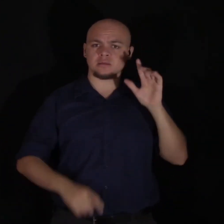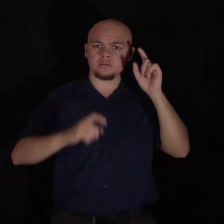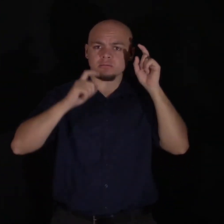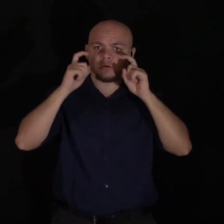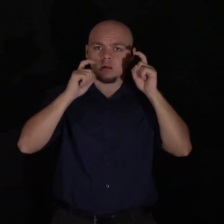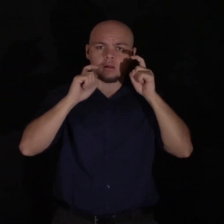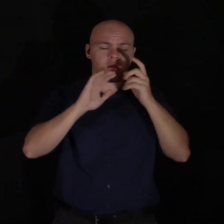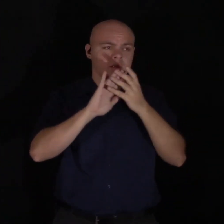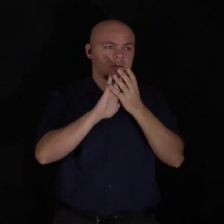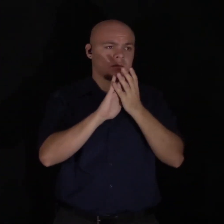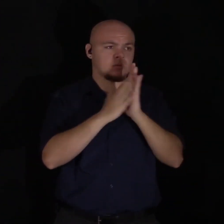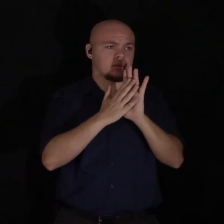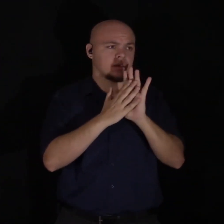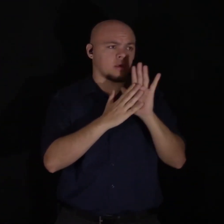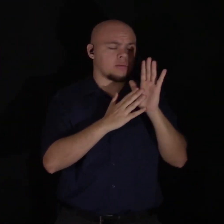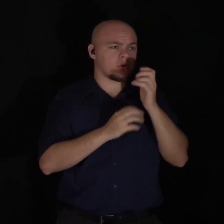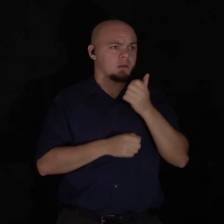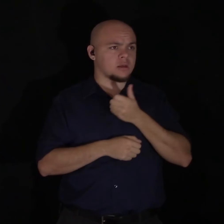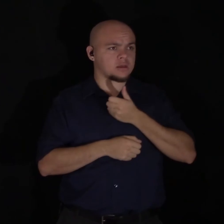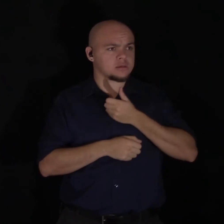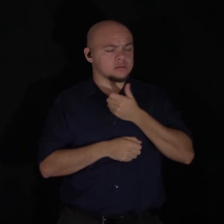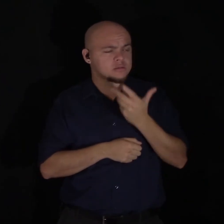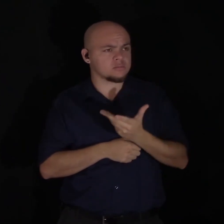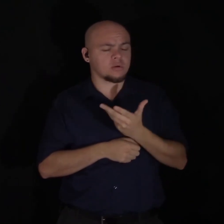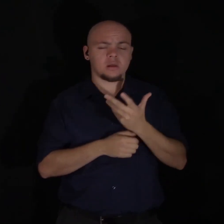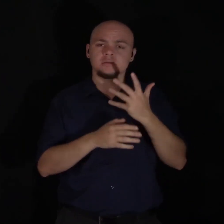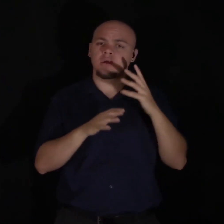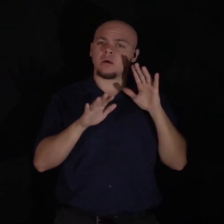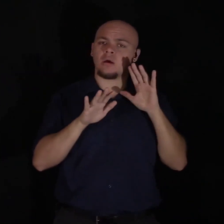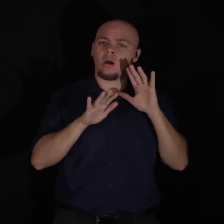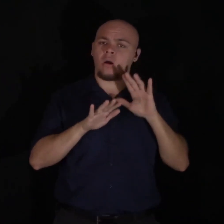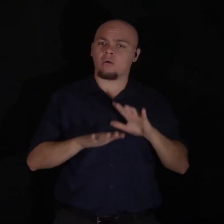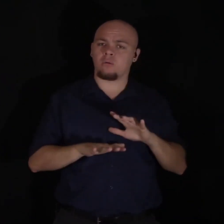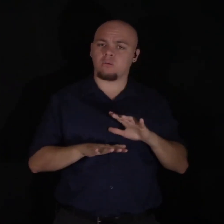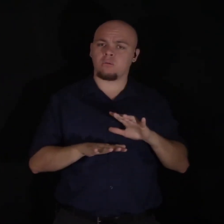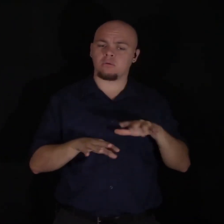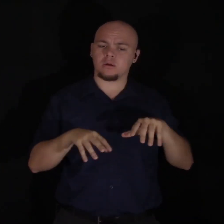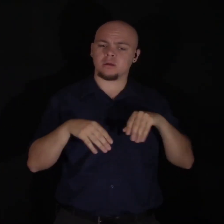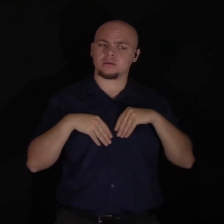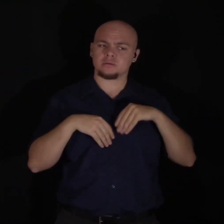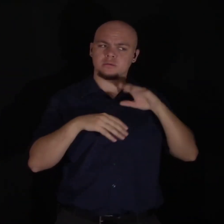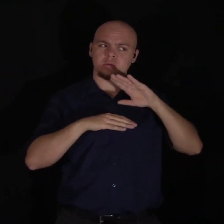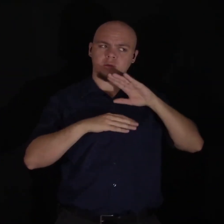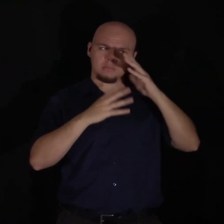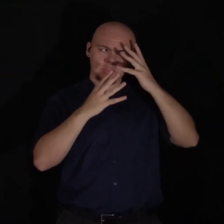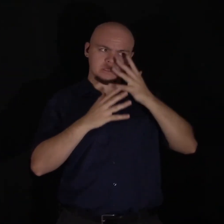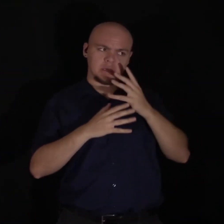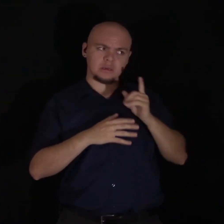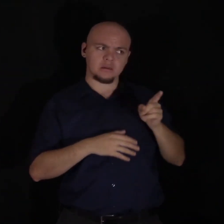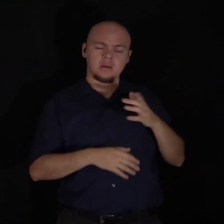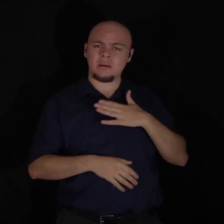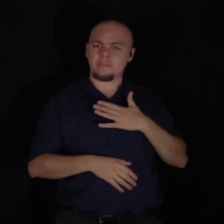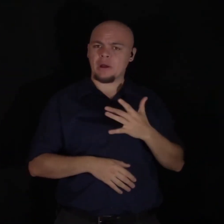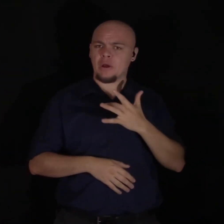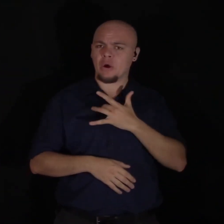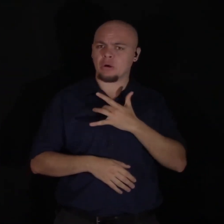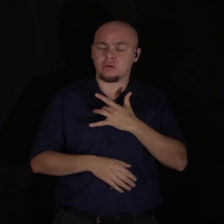became expressive of a calm, settled grief that touched me to the heart. But he was silent,